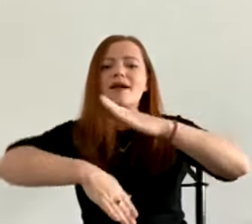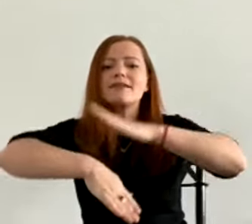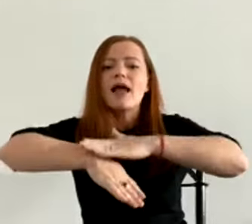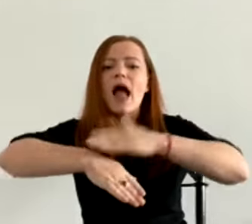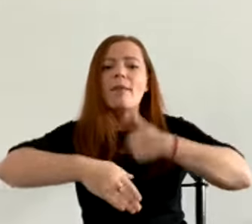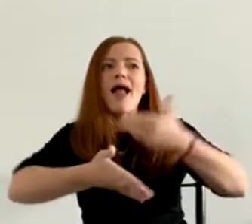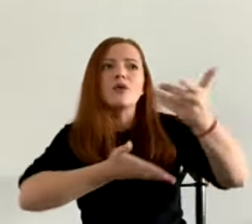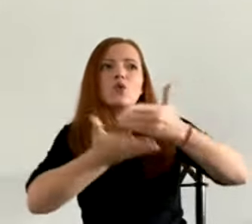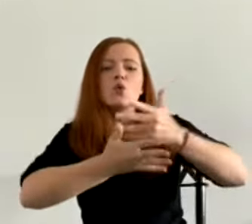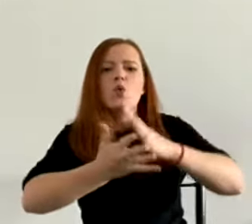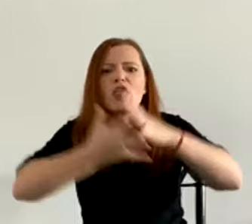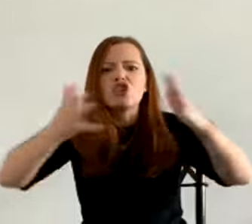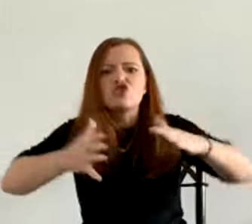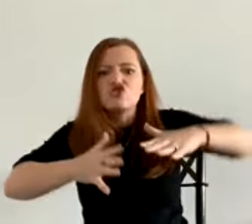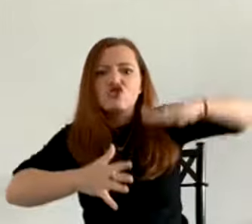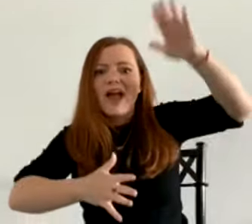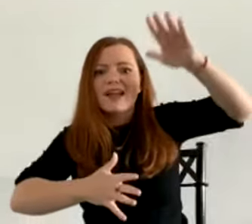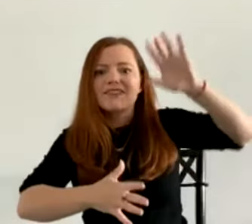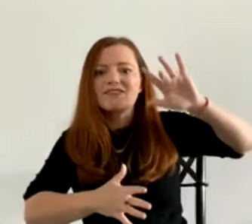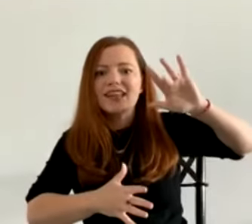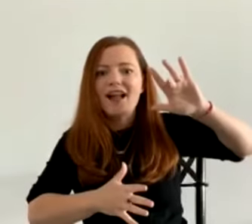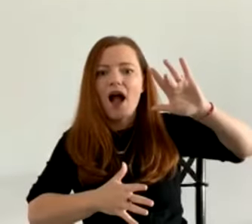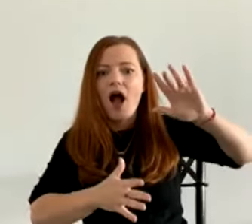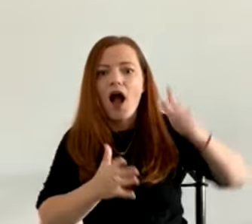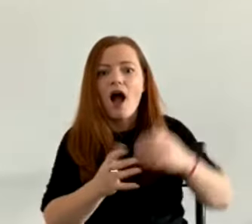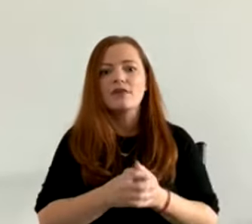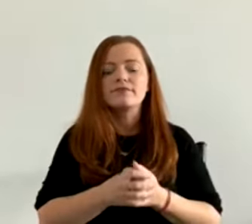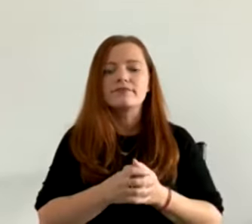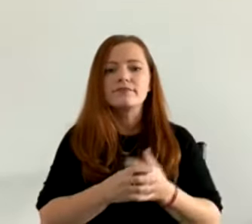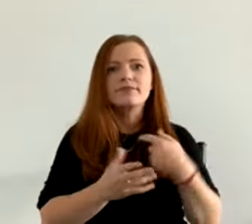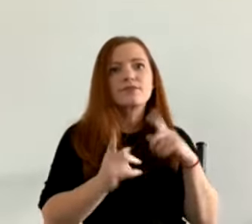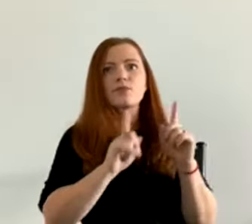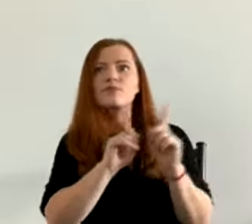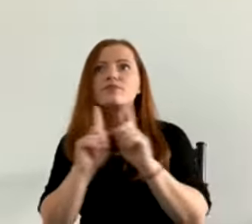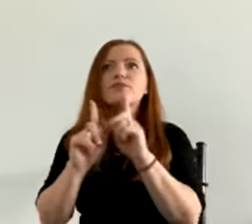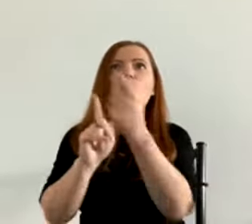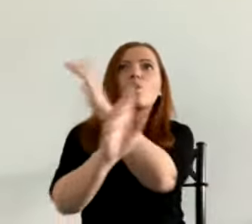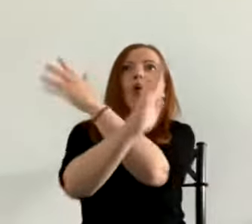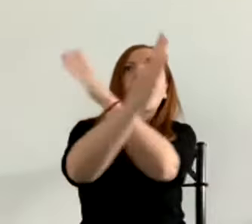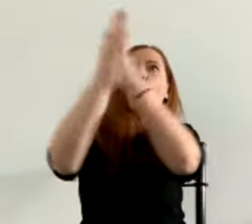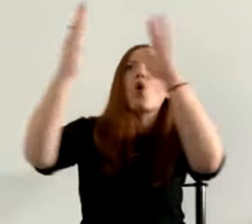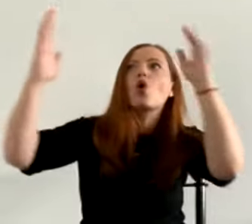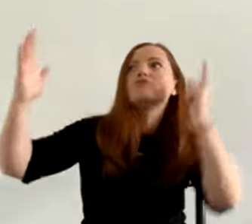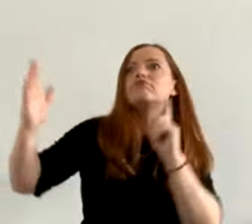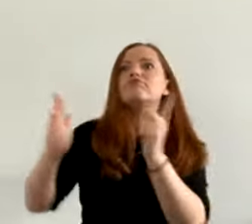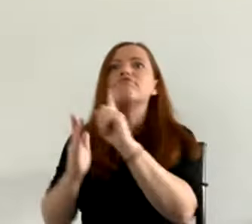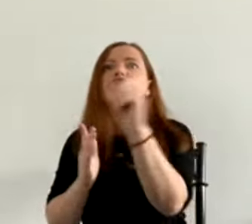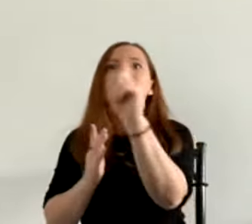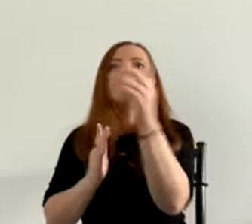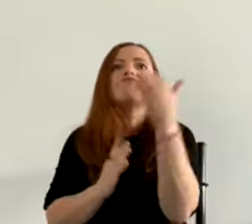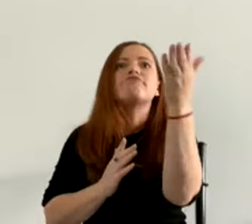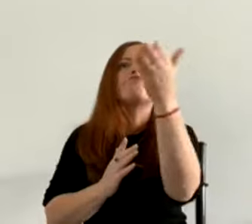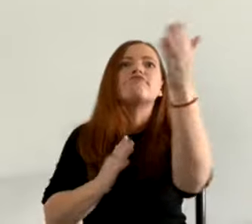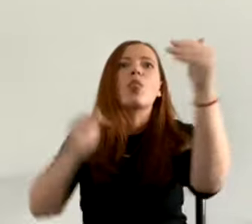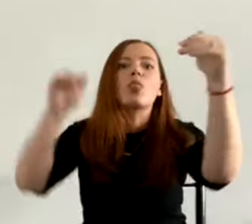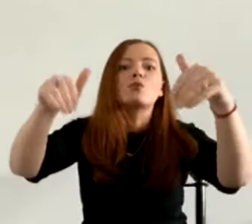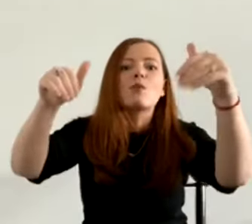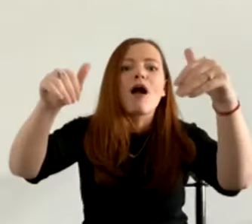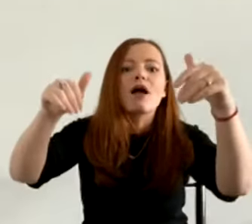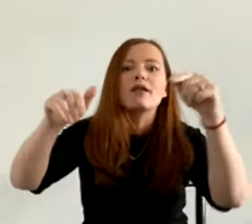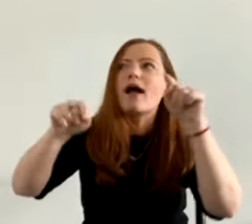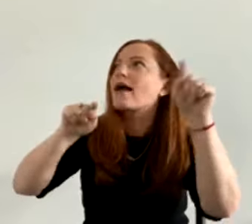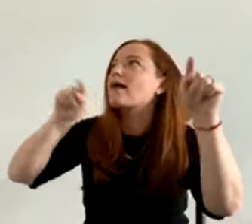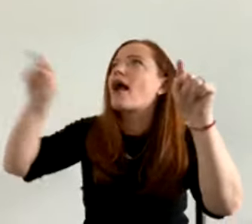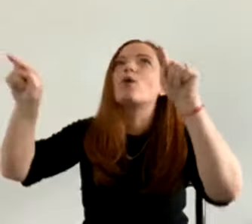Finger. We walk through the woods near my house on the way to the supermarket. I count 100